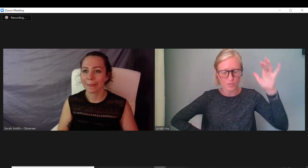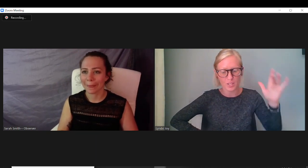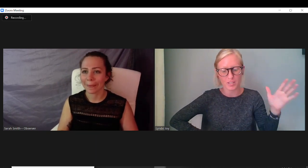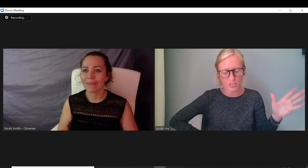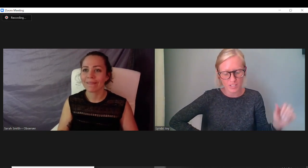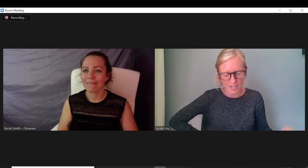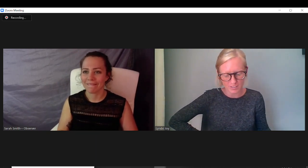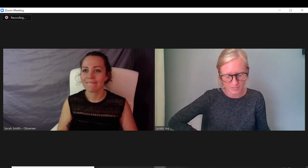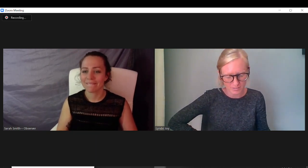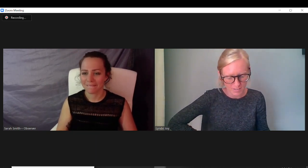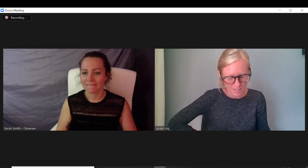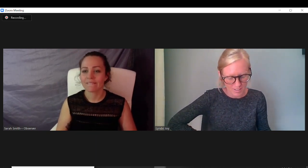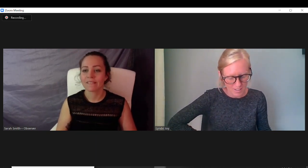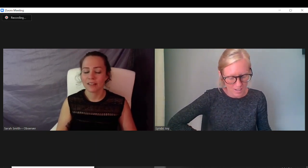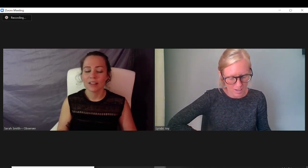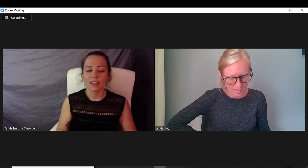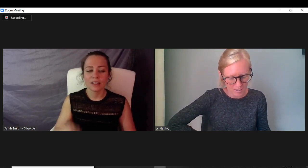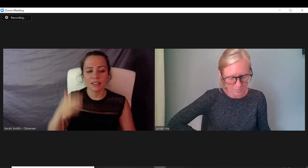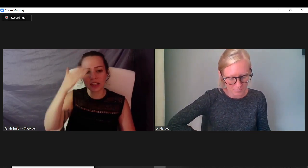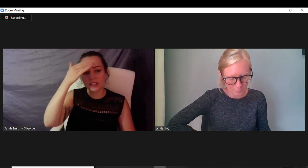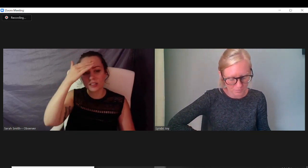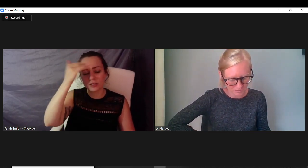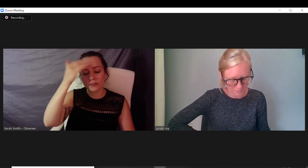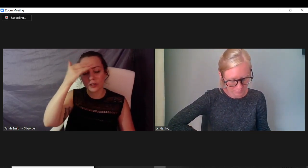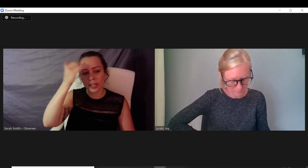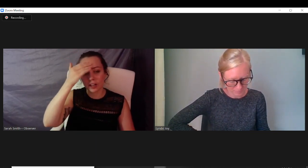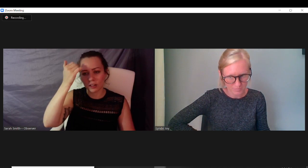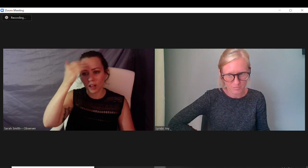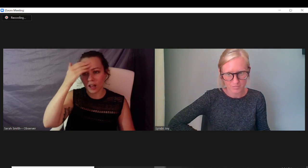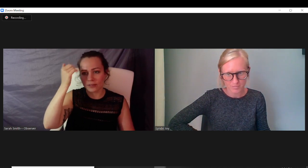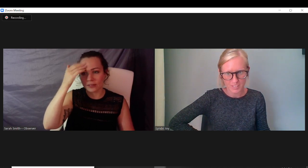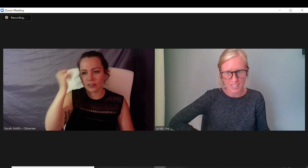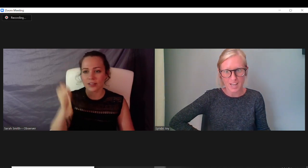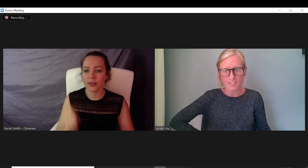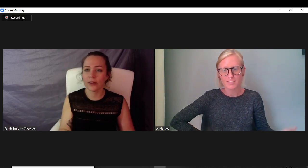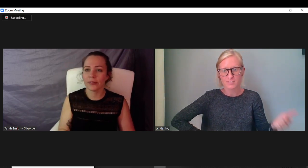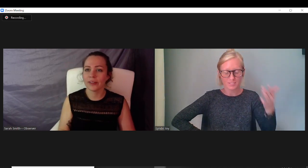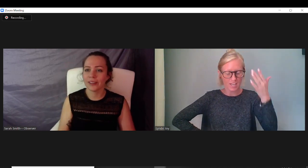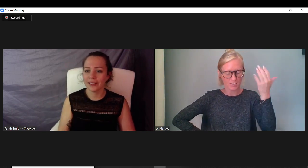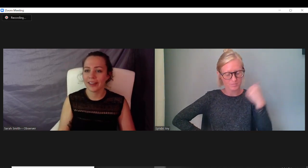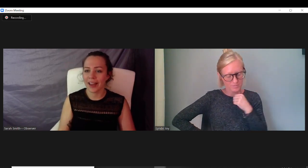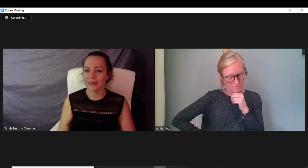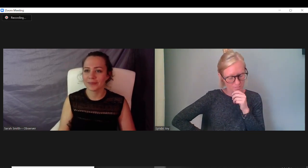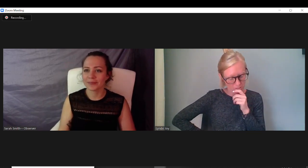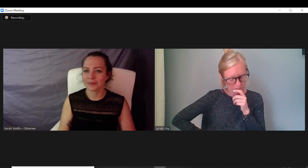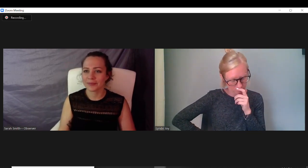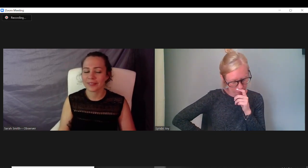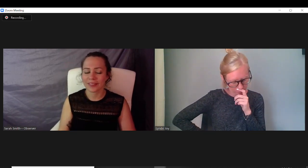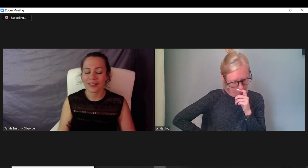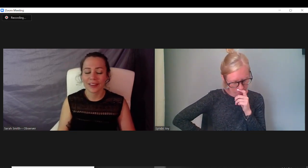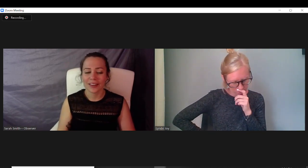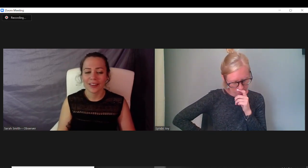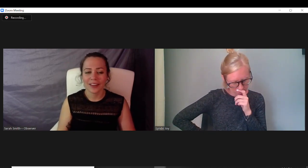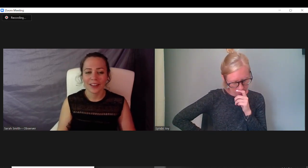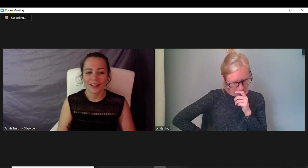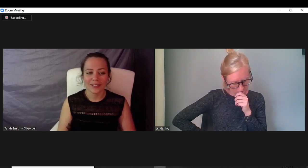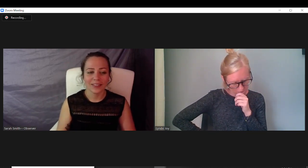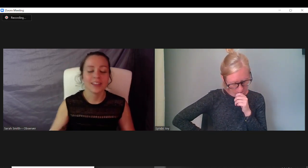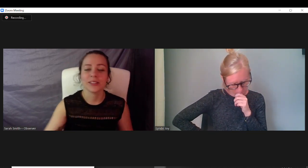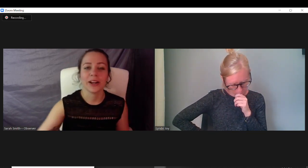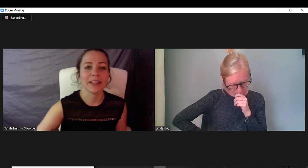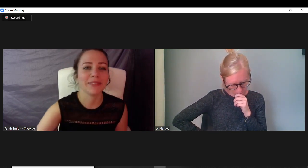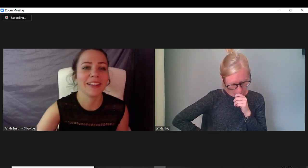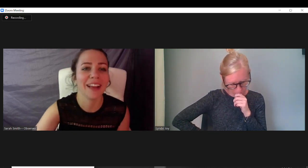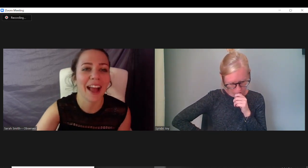saw you and I'm like, oh yeah. Because it's like forget a lot. Yeah. So yeah. That's good.